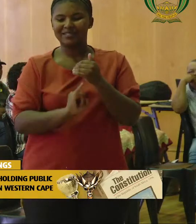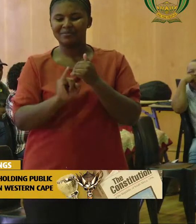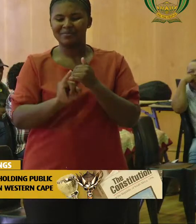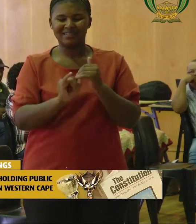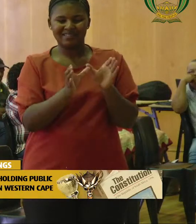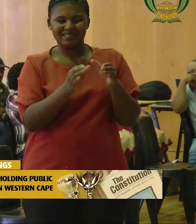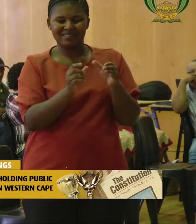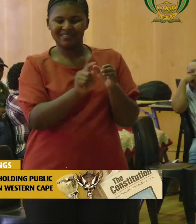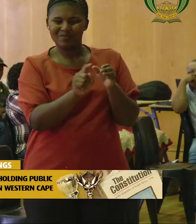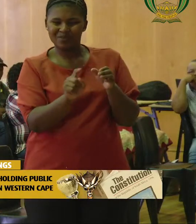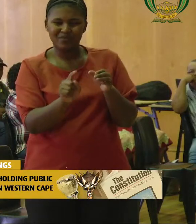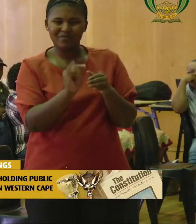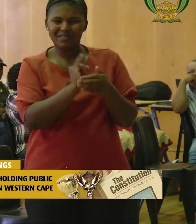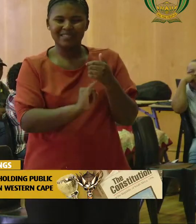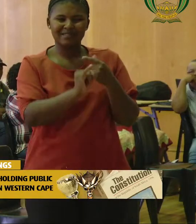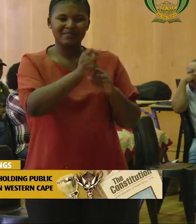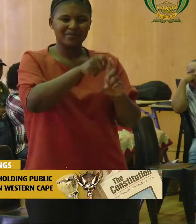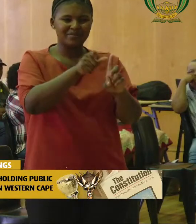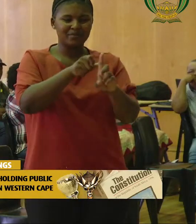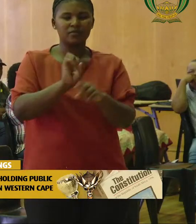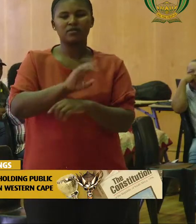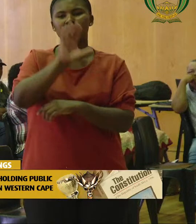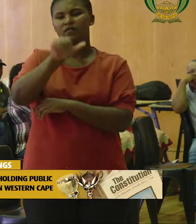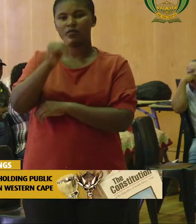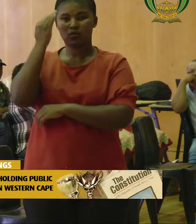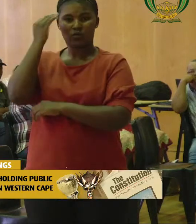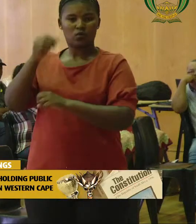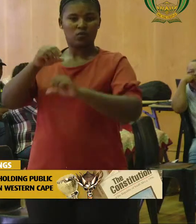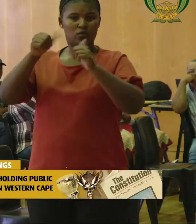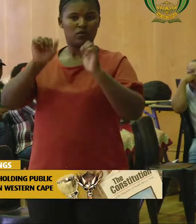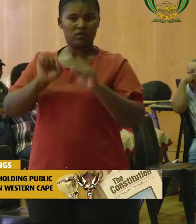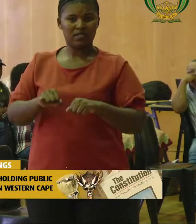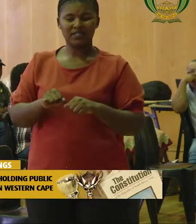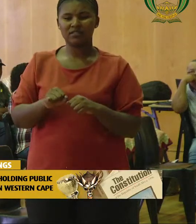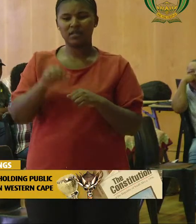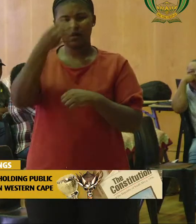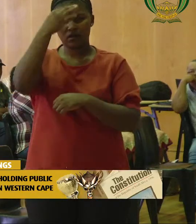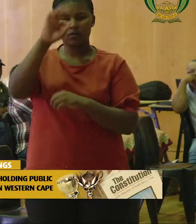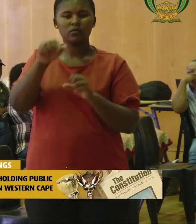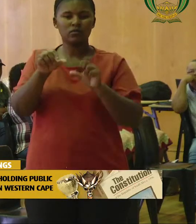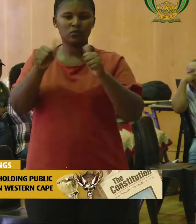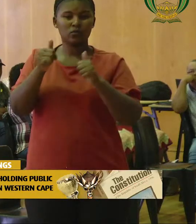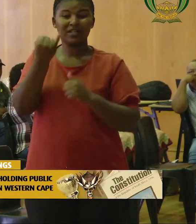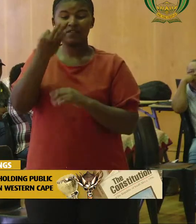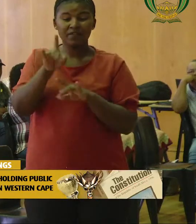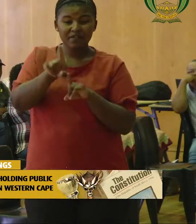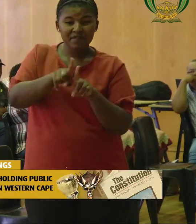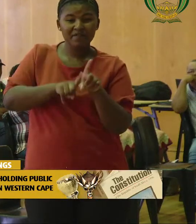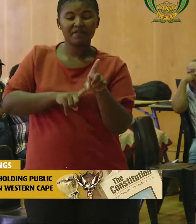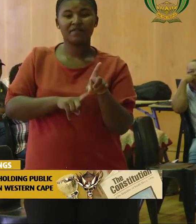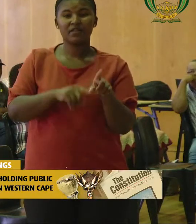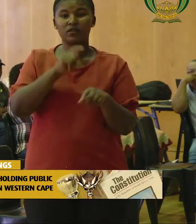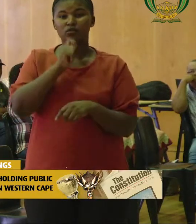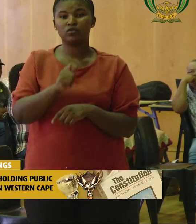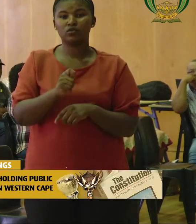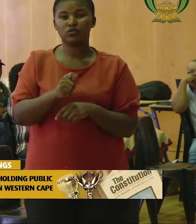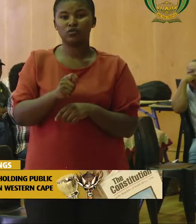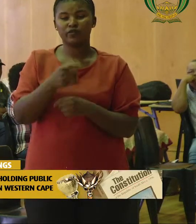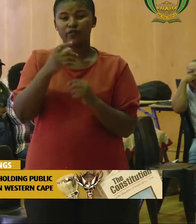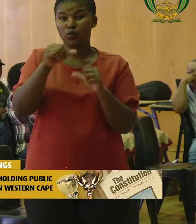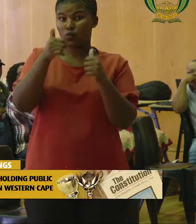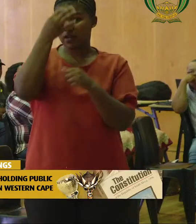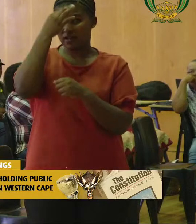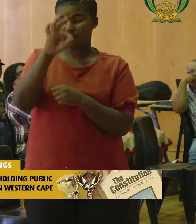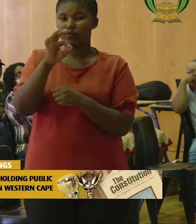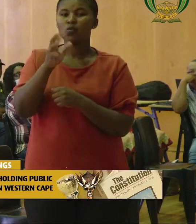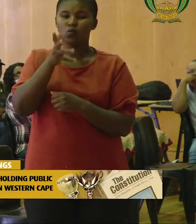candidates. South Africa, it is known about of a good governance. Now, if you fail of a good governance, Chair, it's